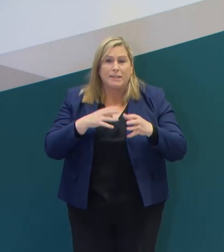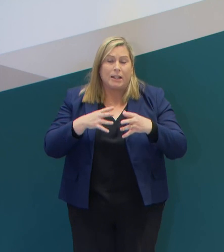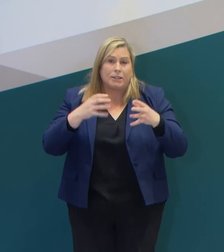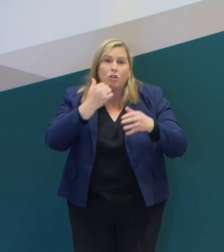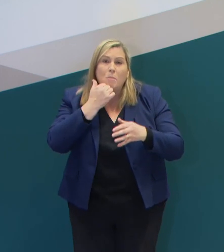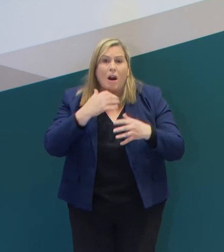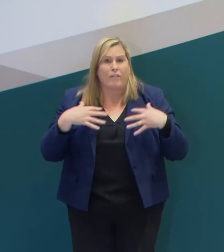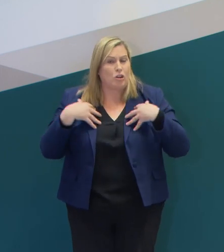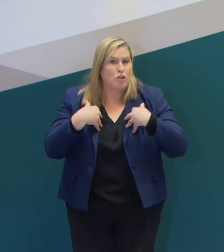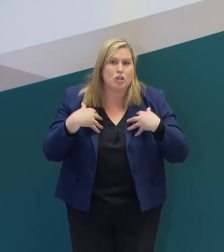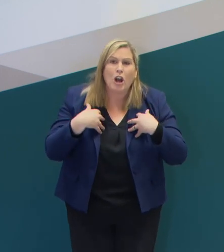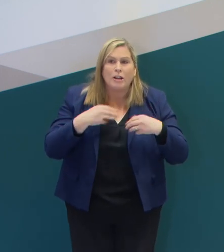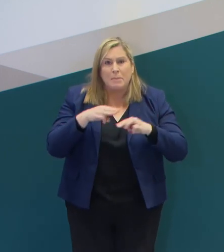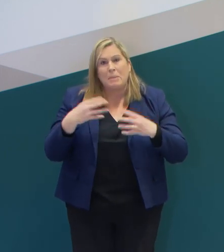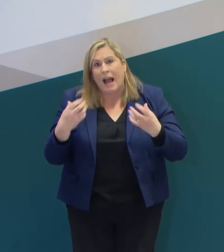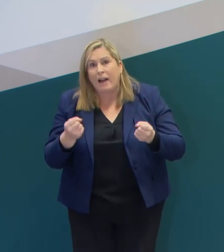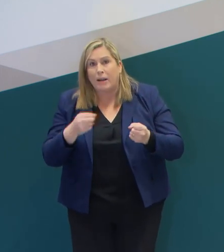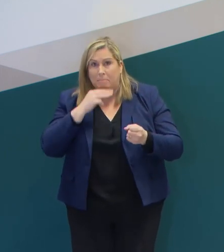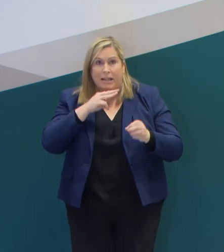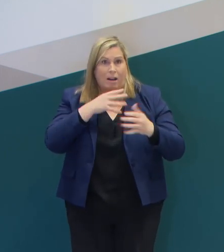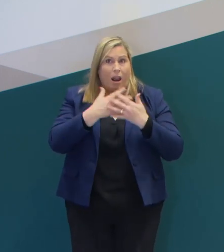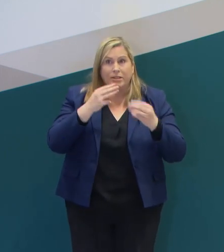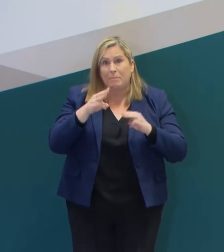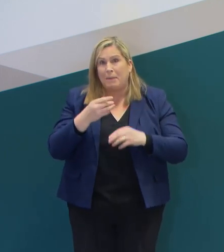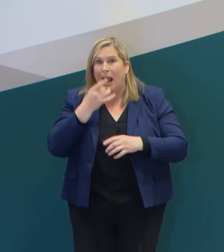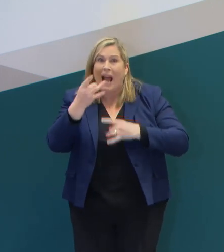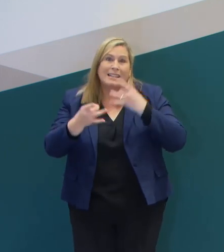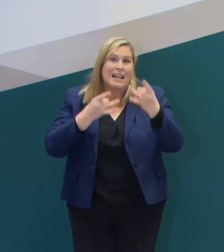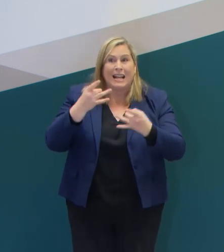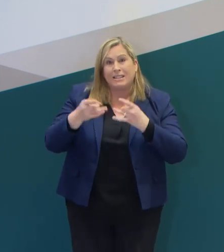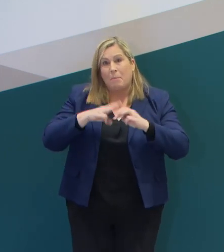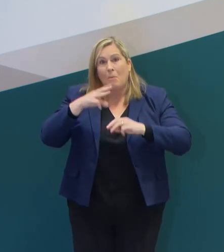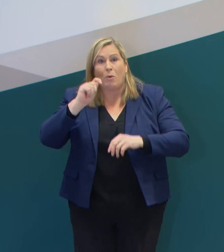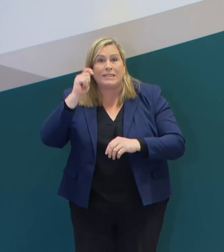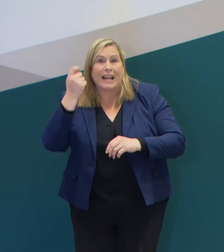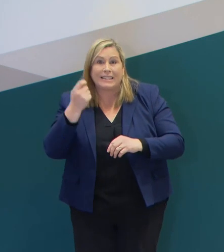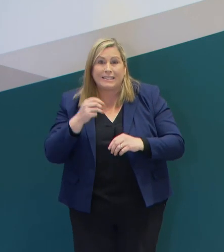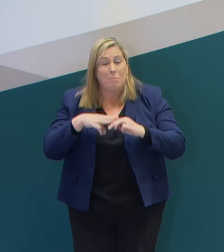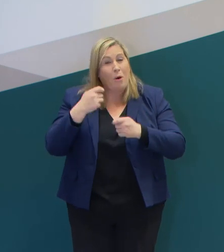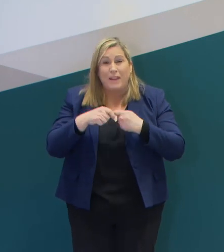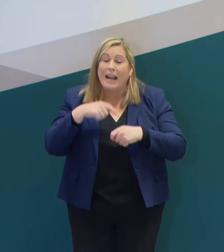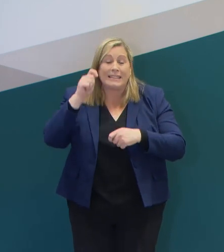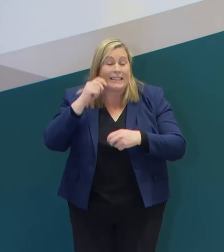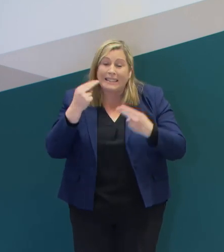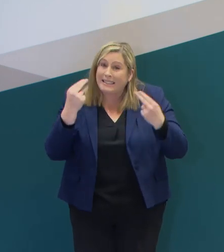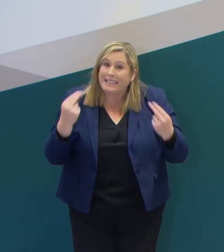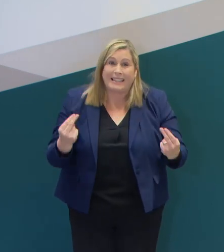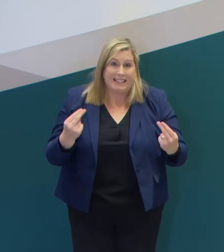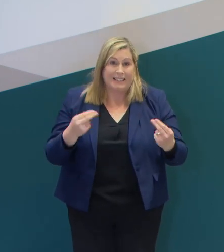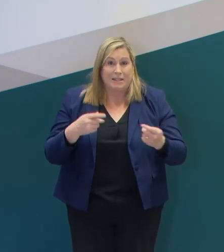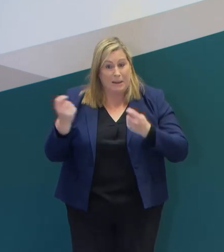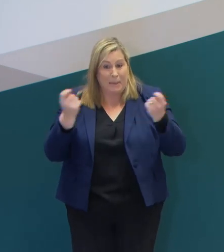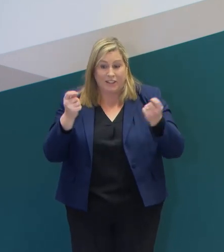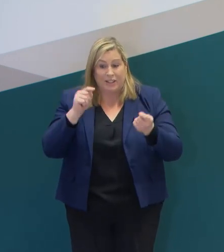to a very significant increase in the number of people coming forward looking for testing, far more than I think is either necessary as a result of the management